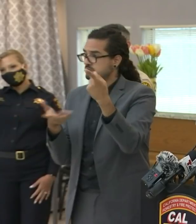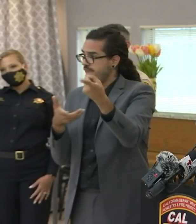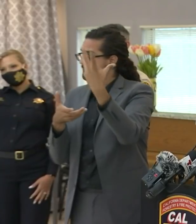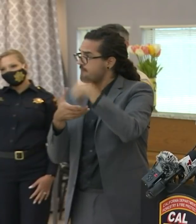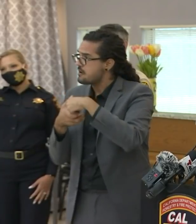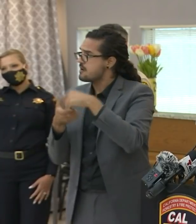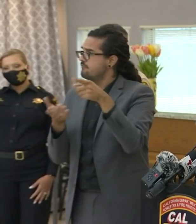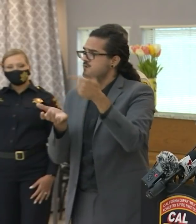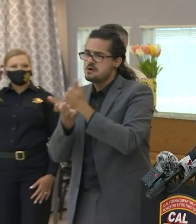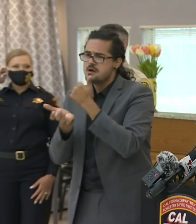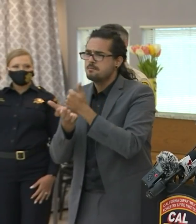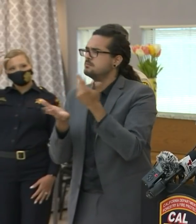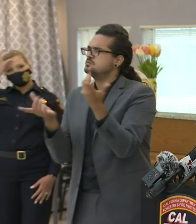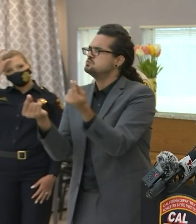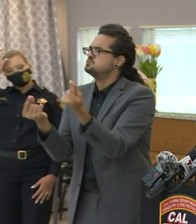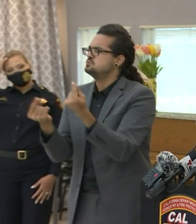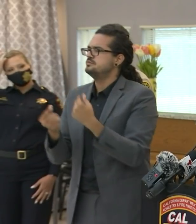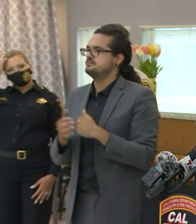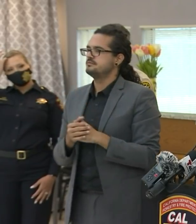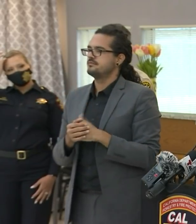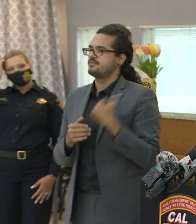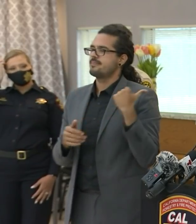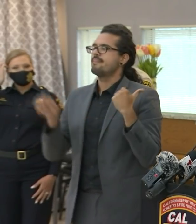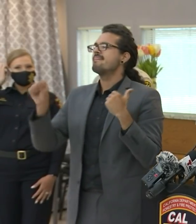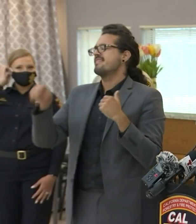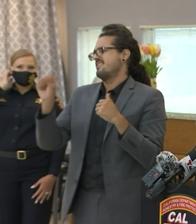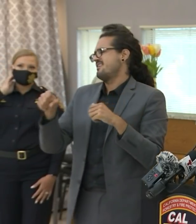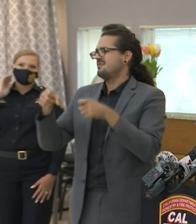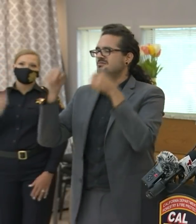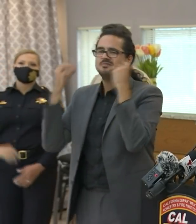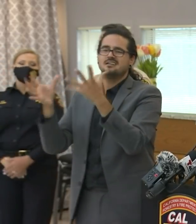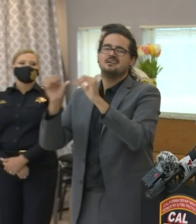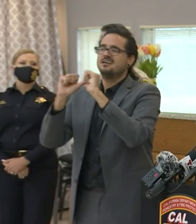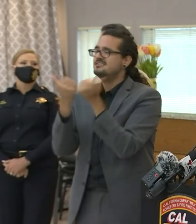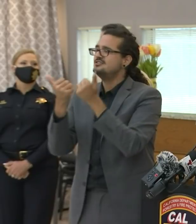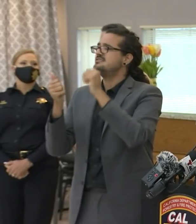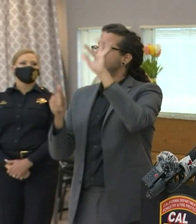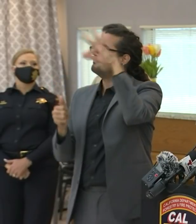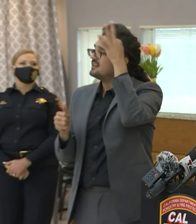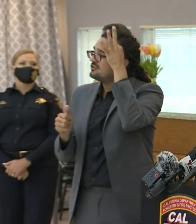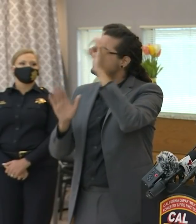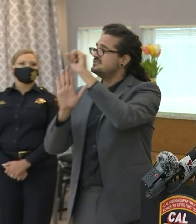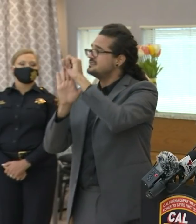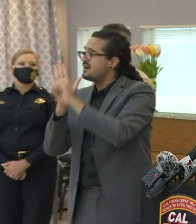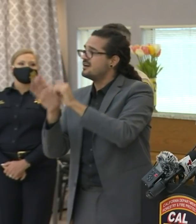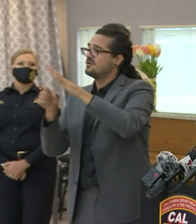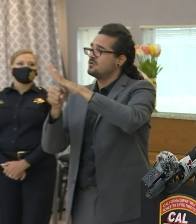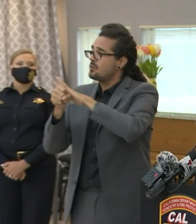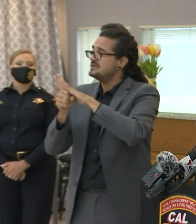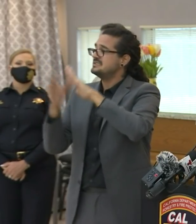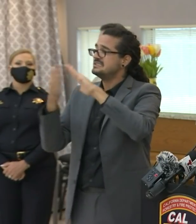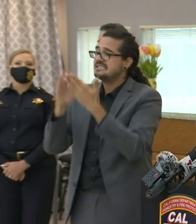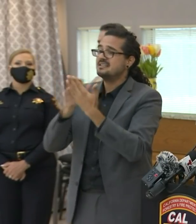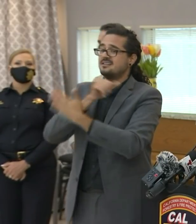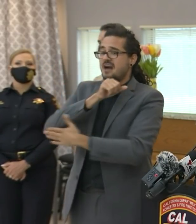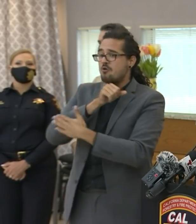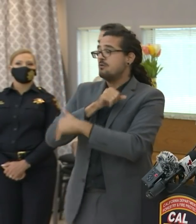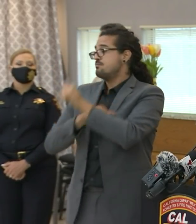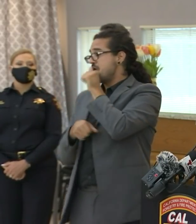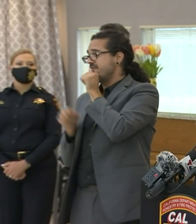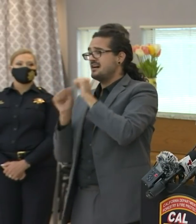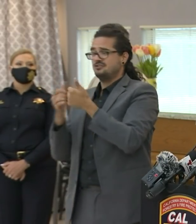involved? Yeah, so we have a variety of agencies involved: federal, state, local, private. It's part of the California